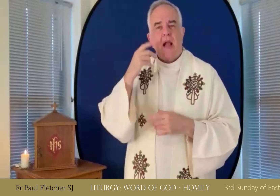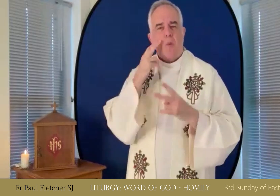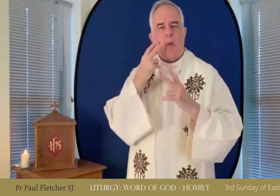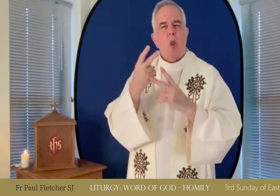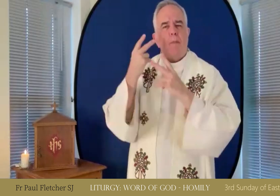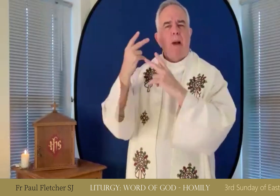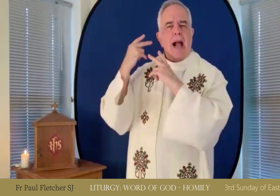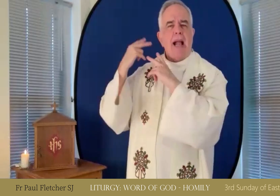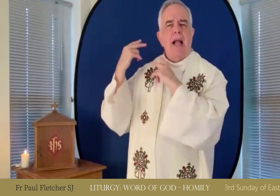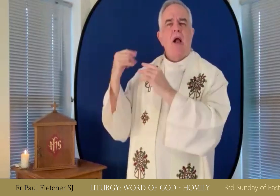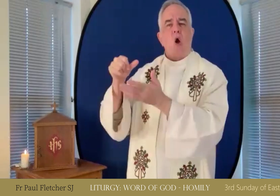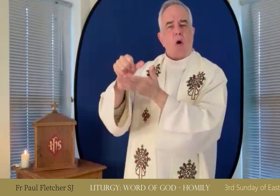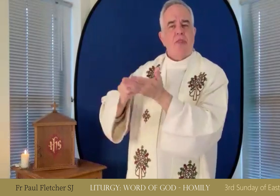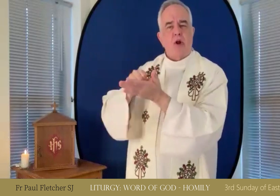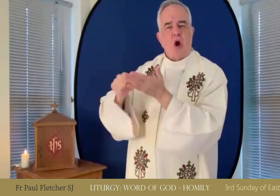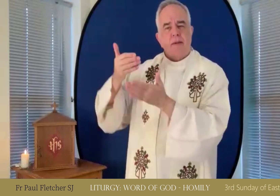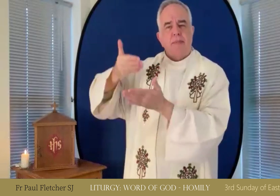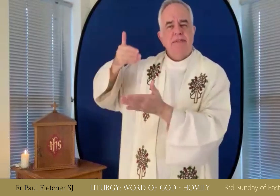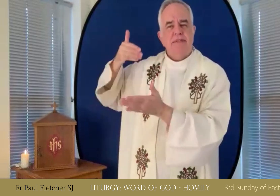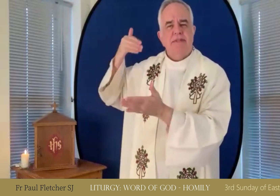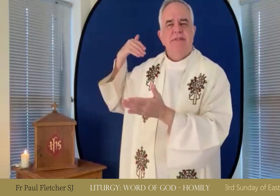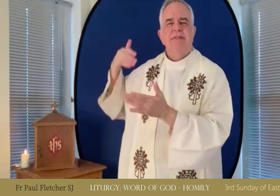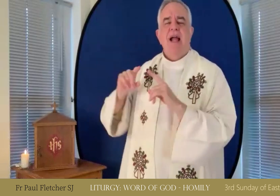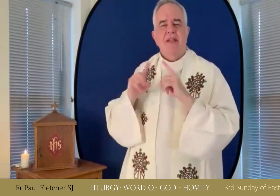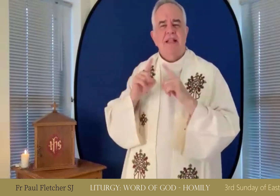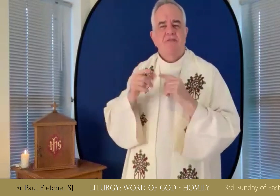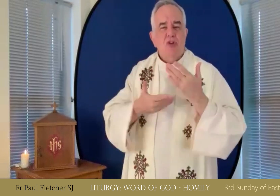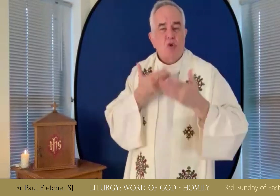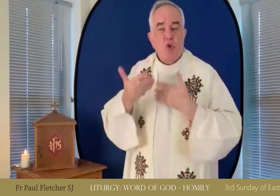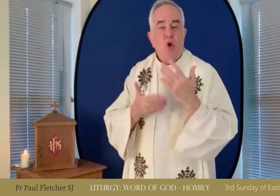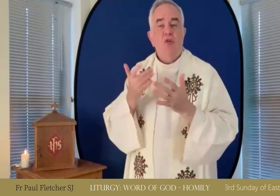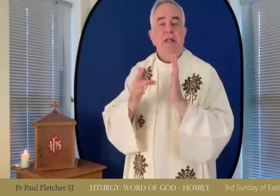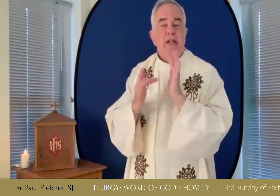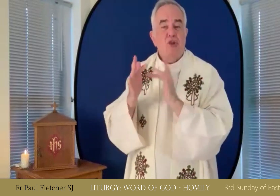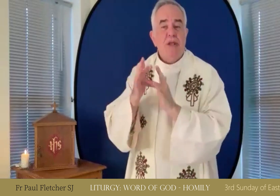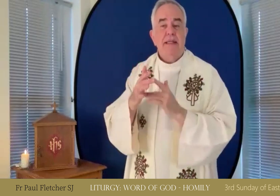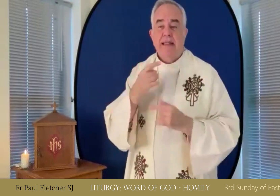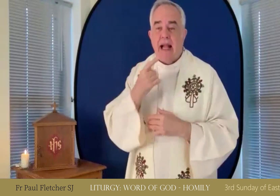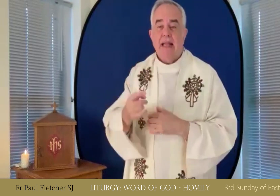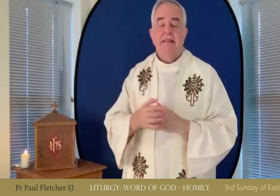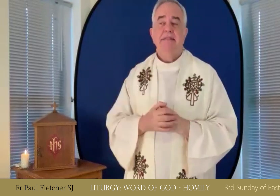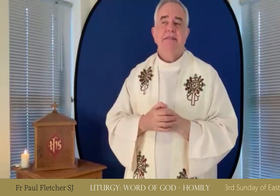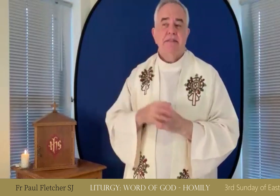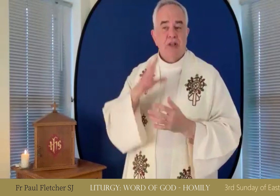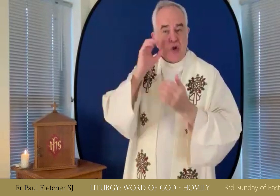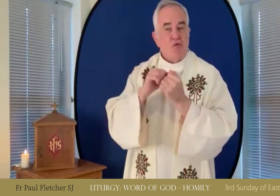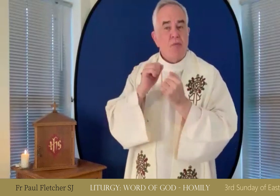if we look back over the Gospels, the different stories that Jesus tells,